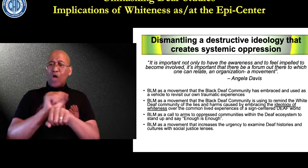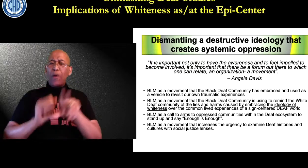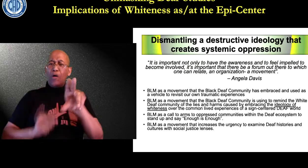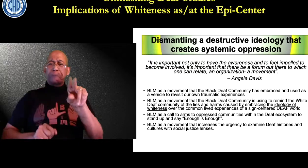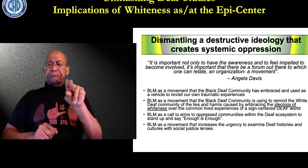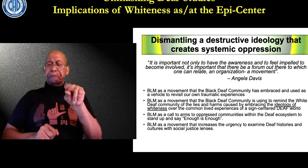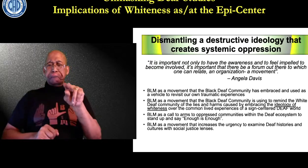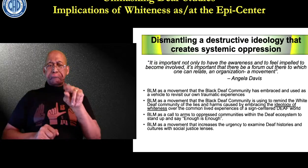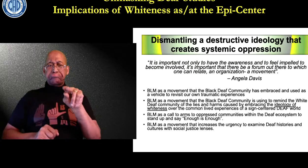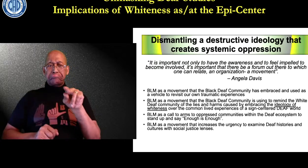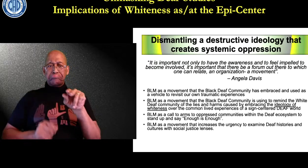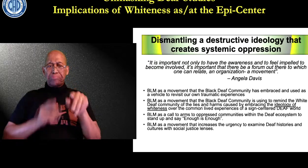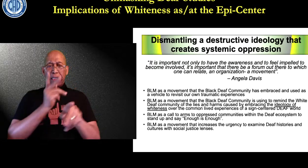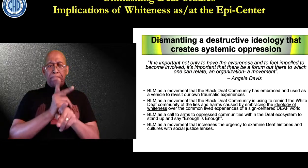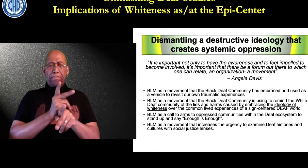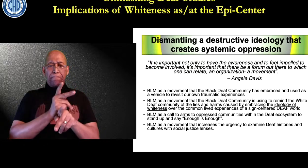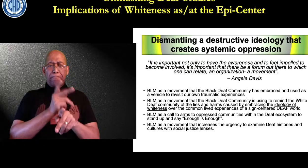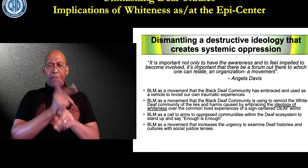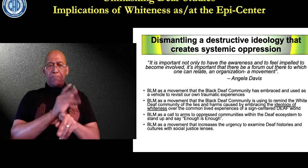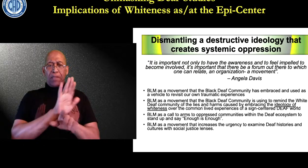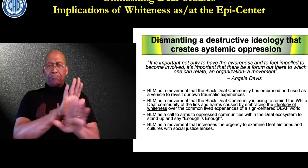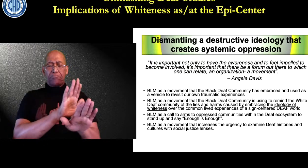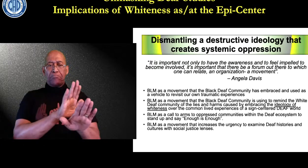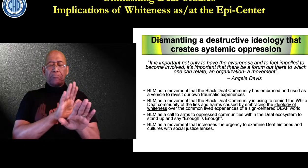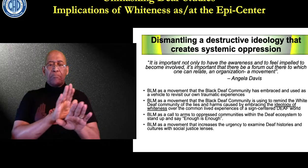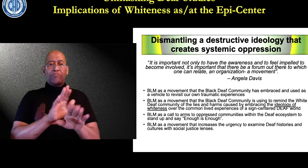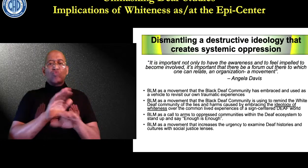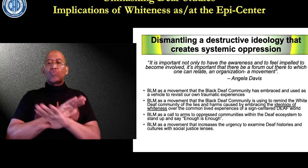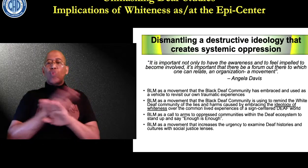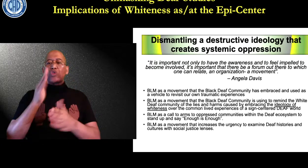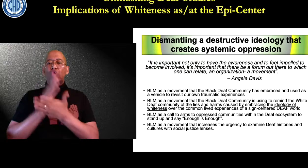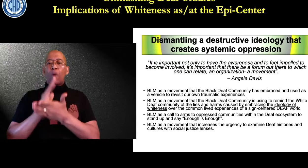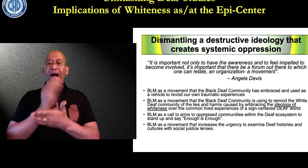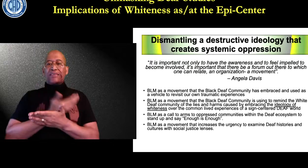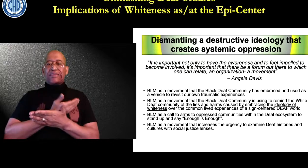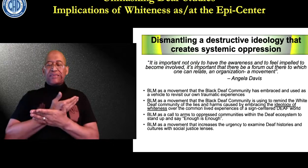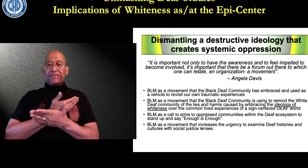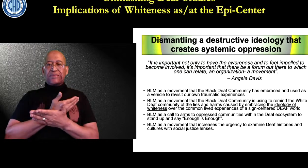It's not an inequality. You have to give up your house, your car.